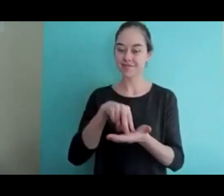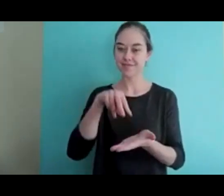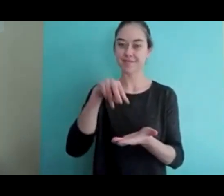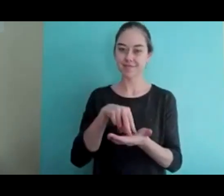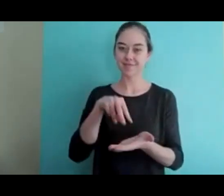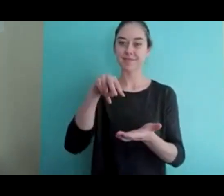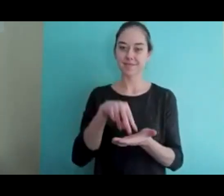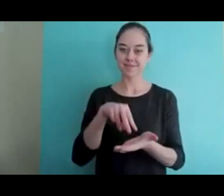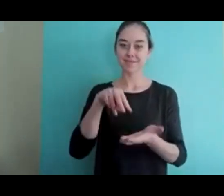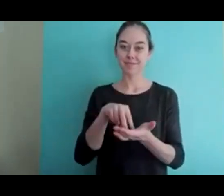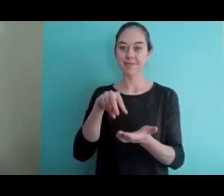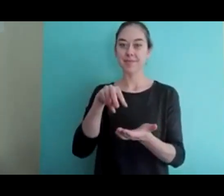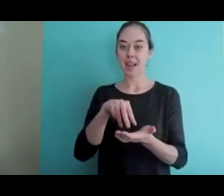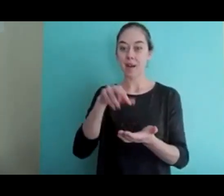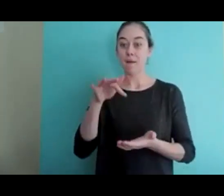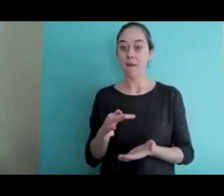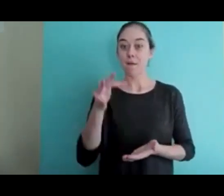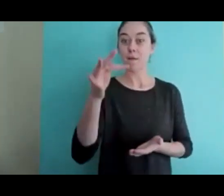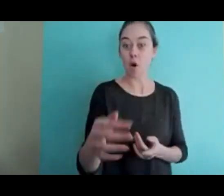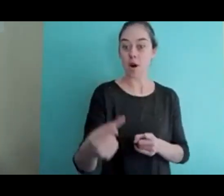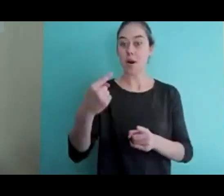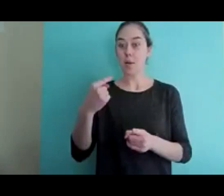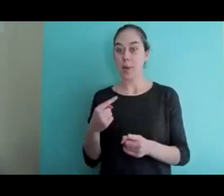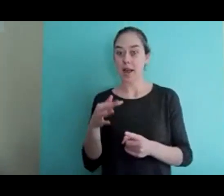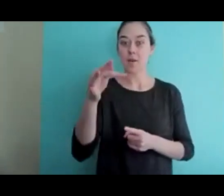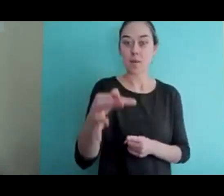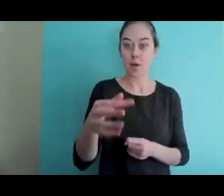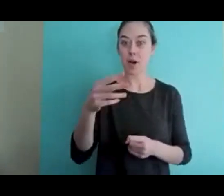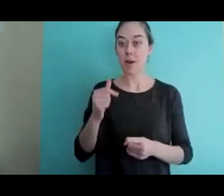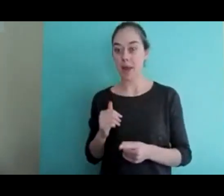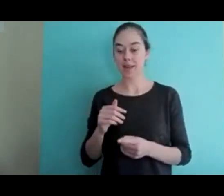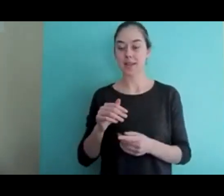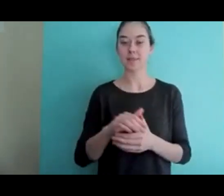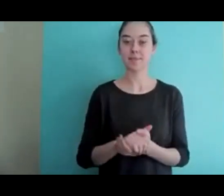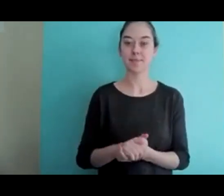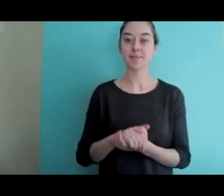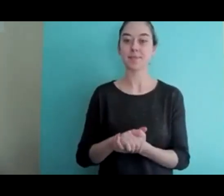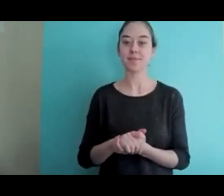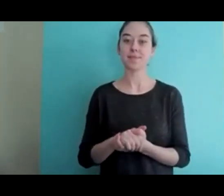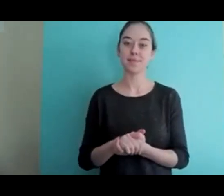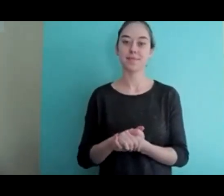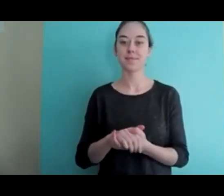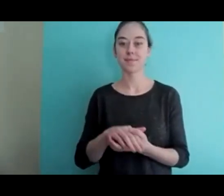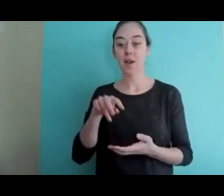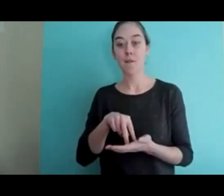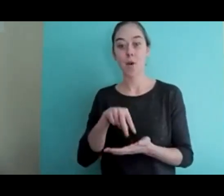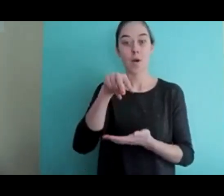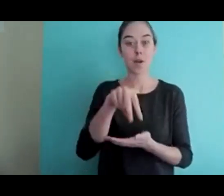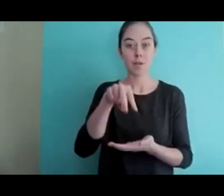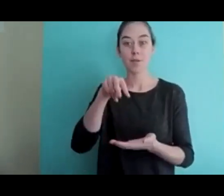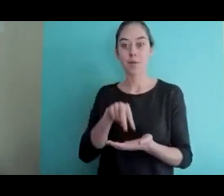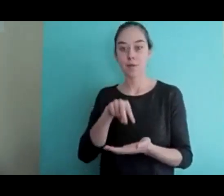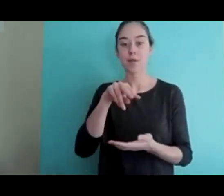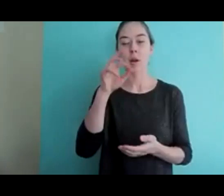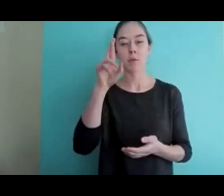go. Forward and back. Forward and back, come on. Up, forward and back. Keep your